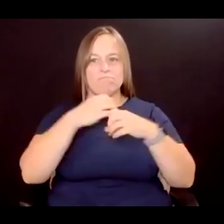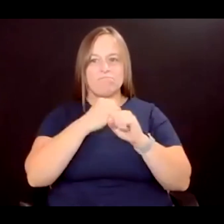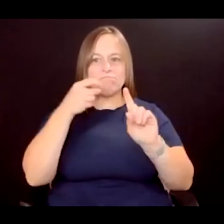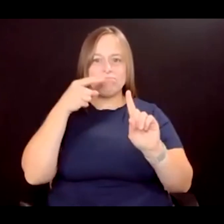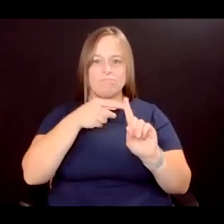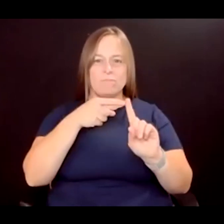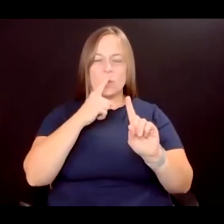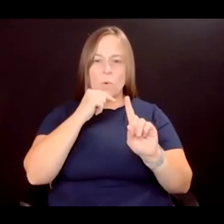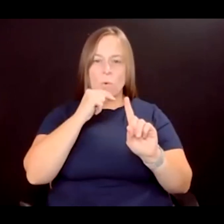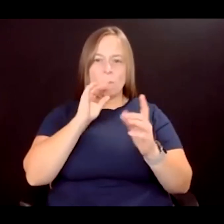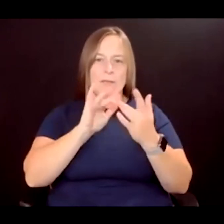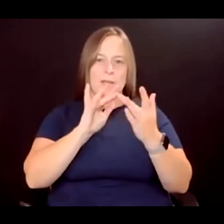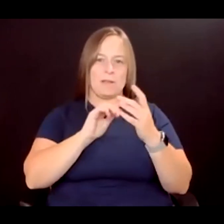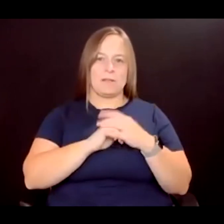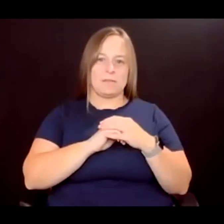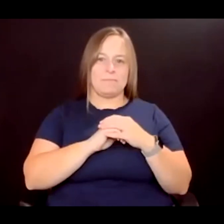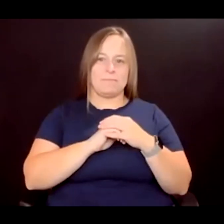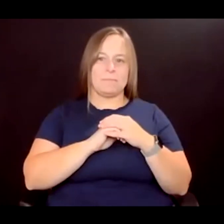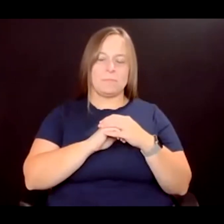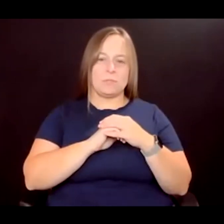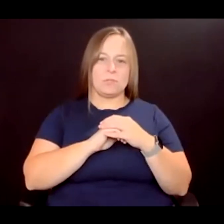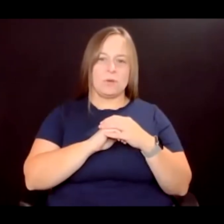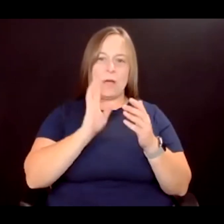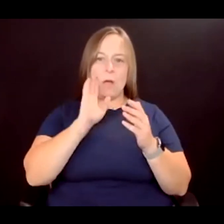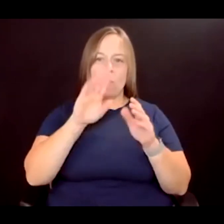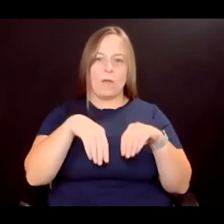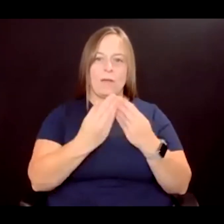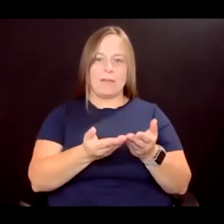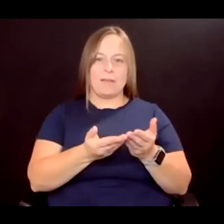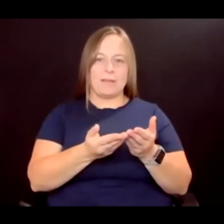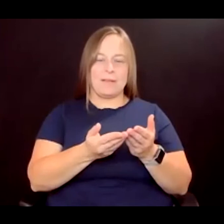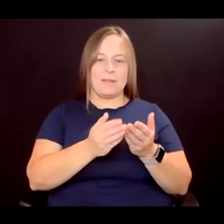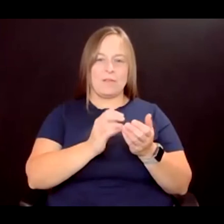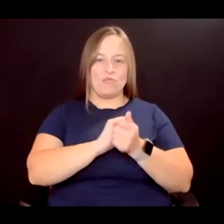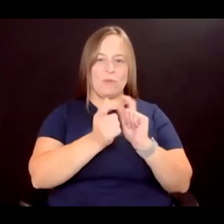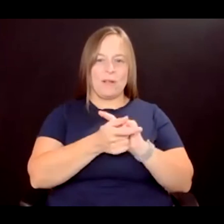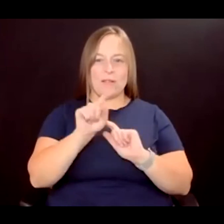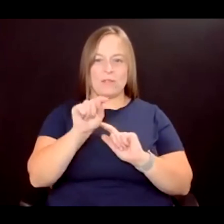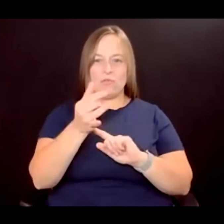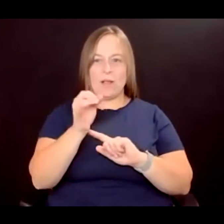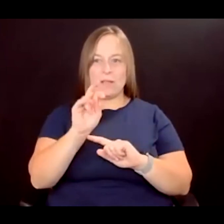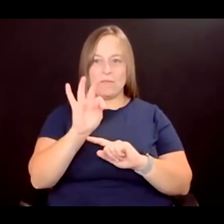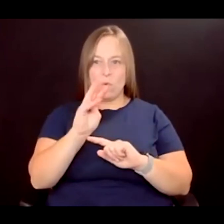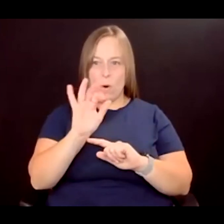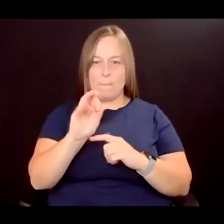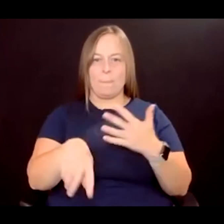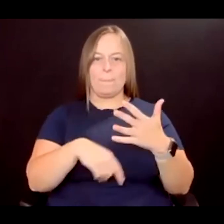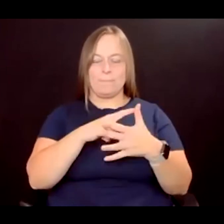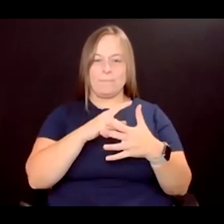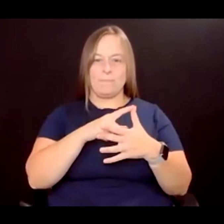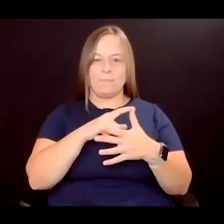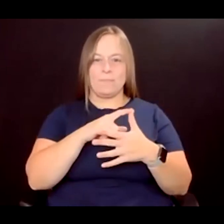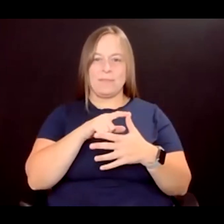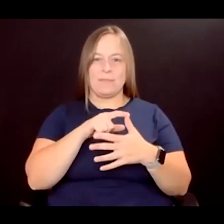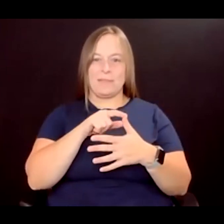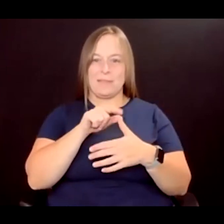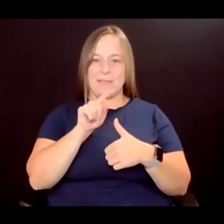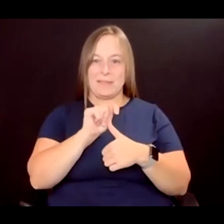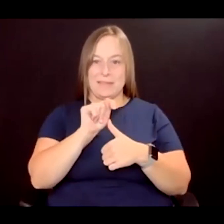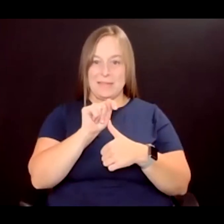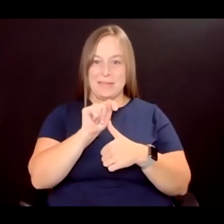months. That young lady works really hard. So thank you very much for inviting me in and teaching